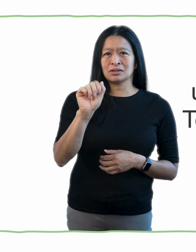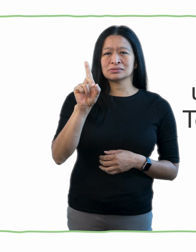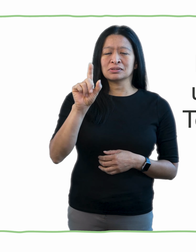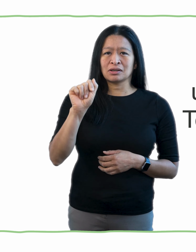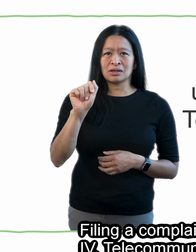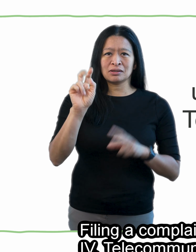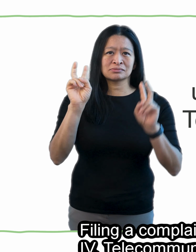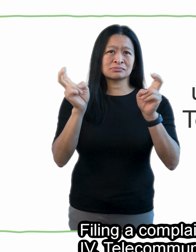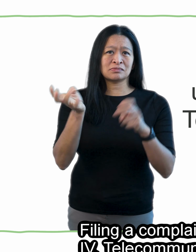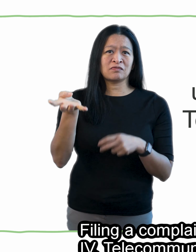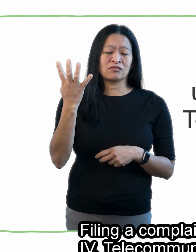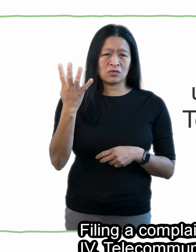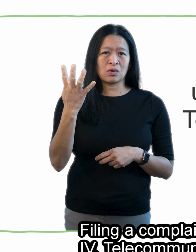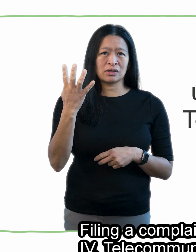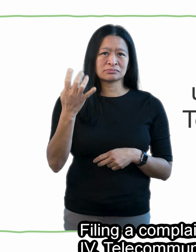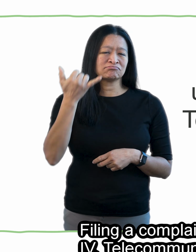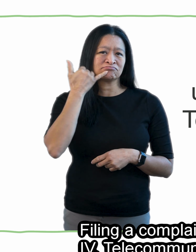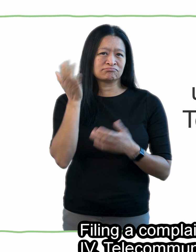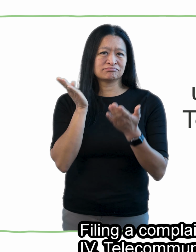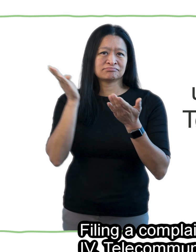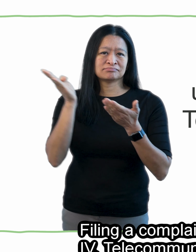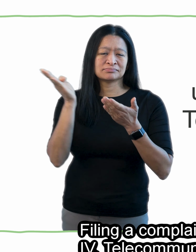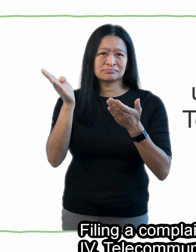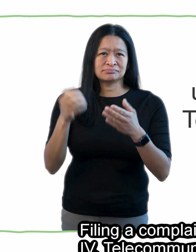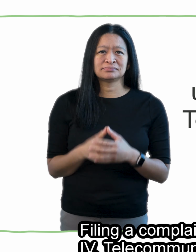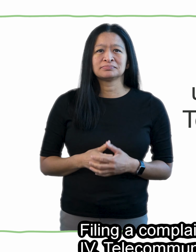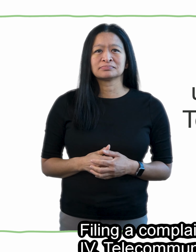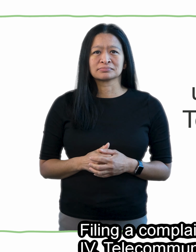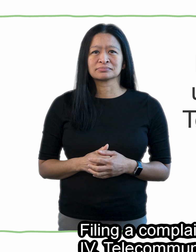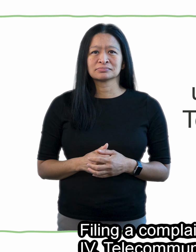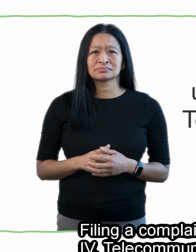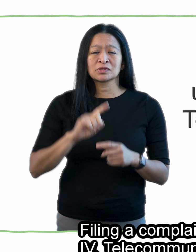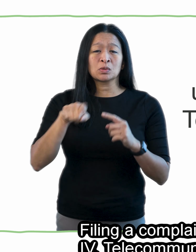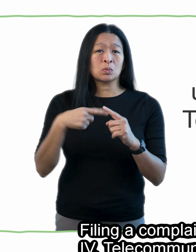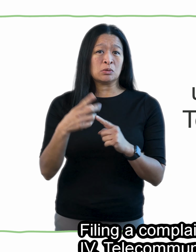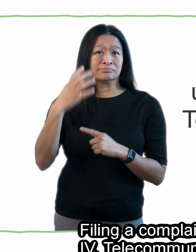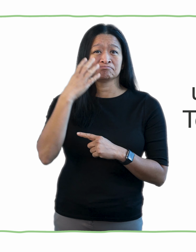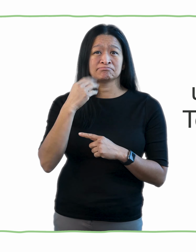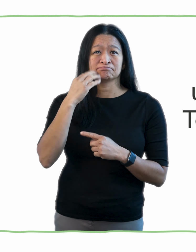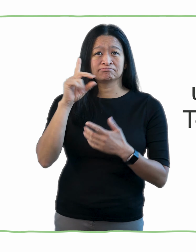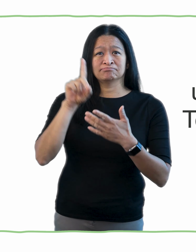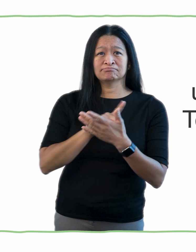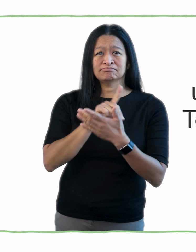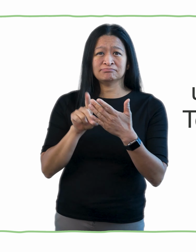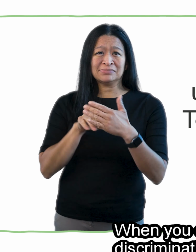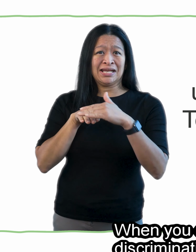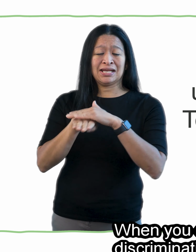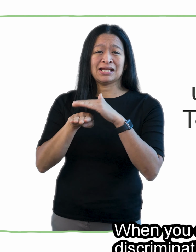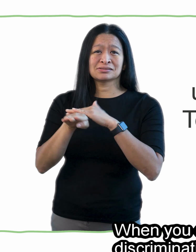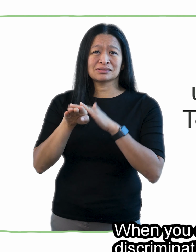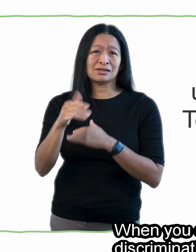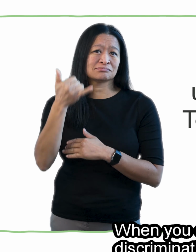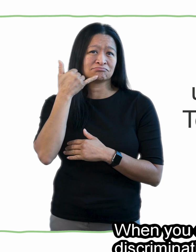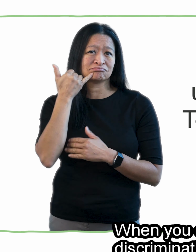Filing a complaint under ADA Title IV Telecommunications. When you experience